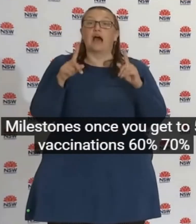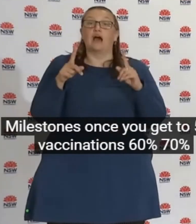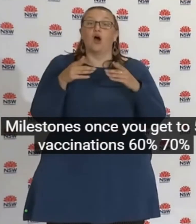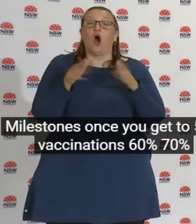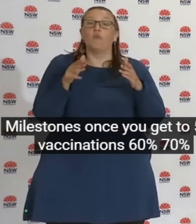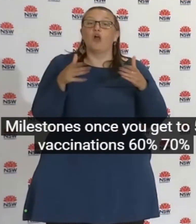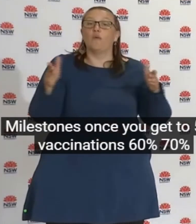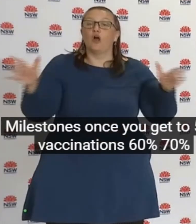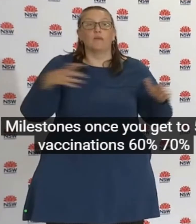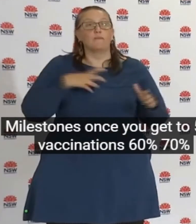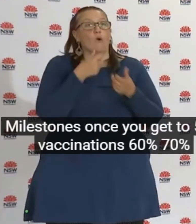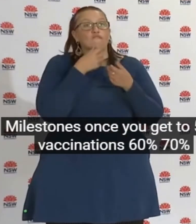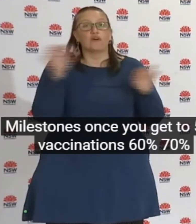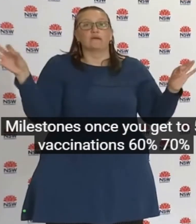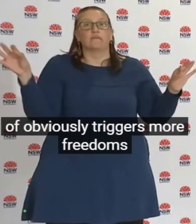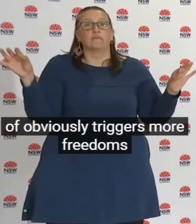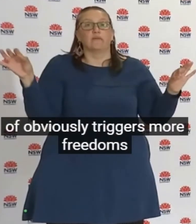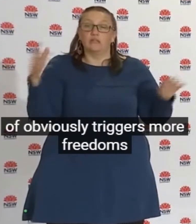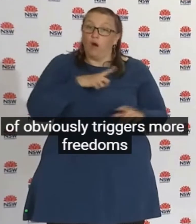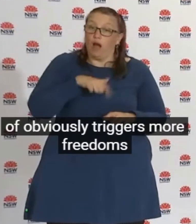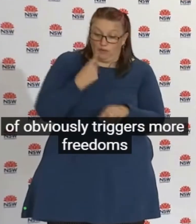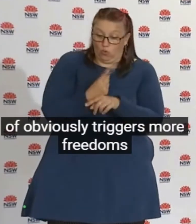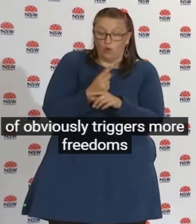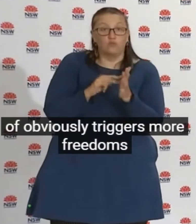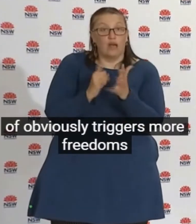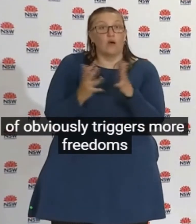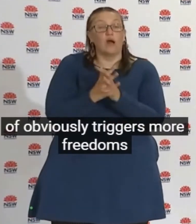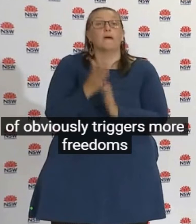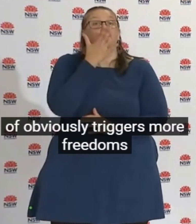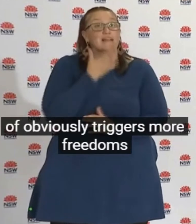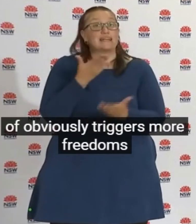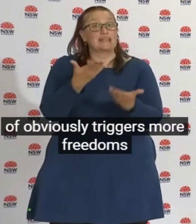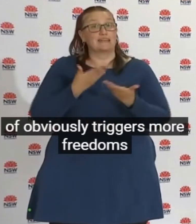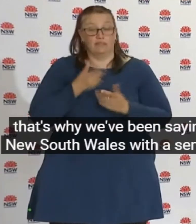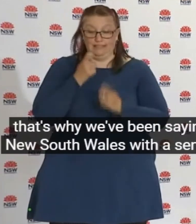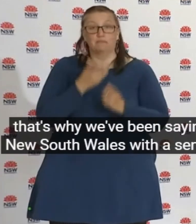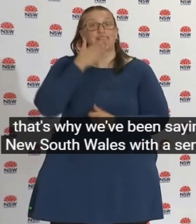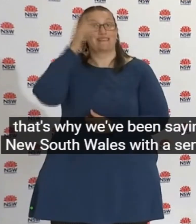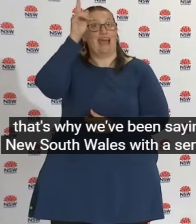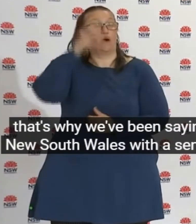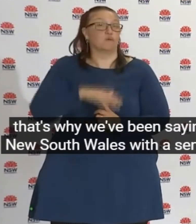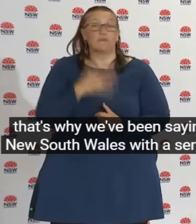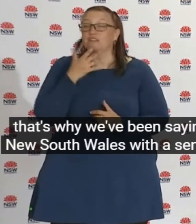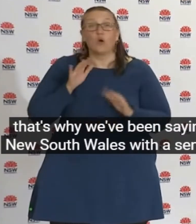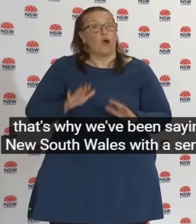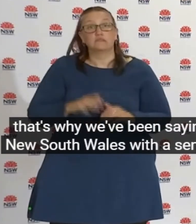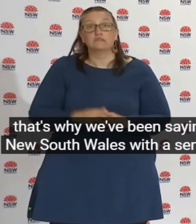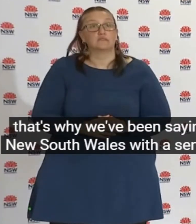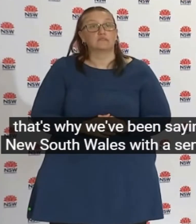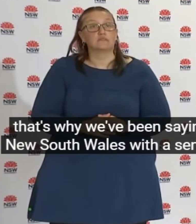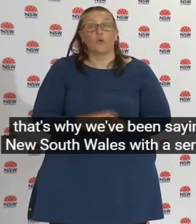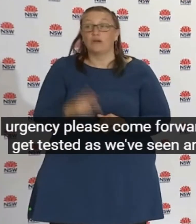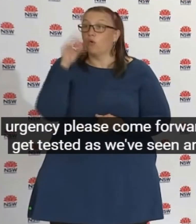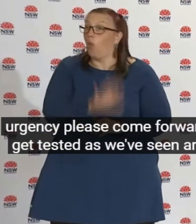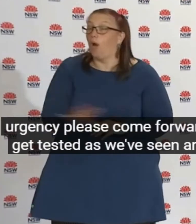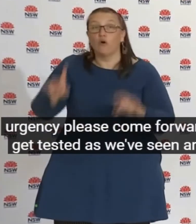why we've been saying in New South Wales with a sense of urgency, please come forward and get tested, as we've seen around the nation, whether it's prolonged lockdowns or whether